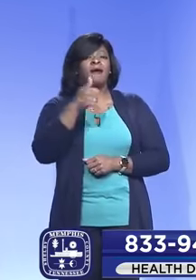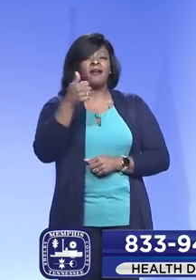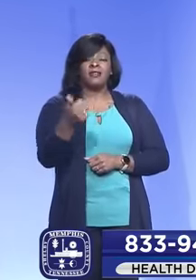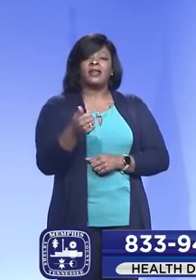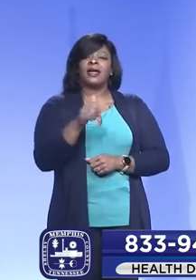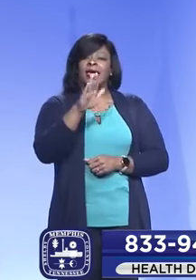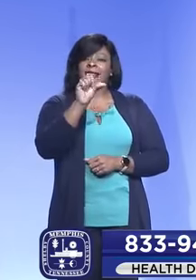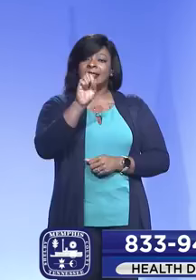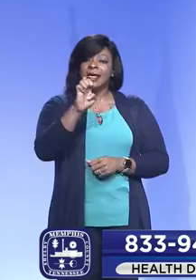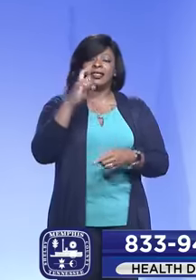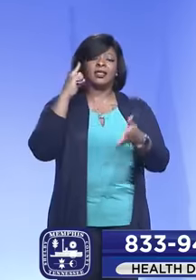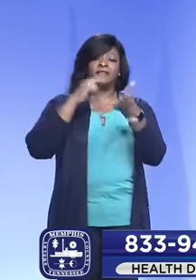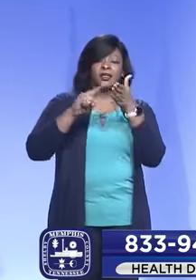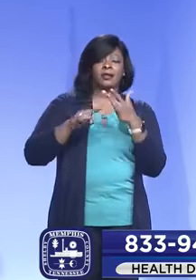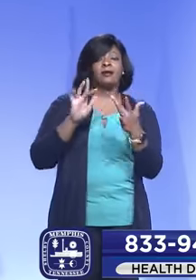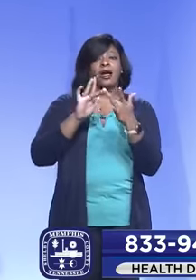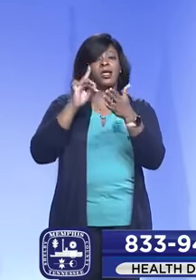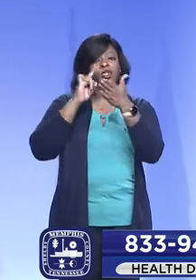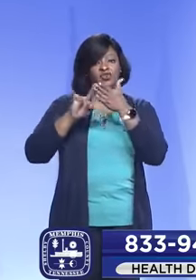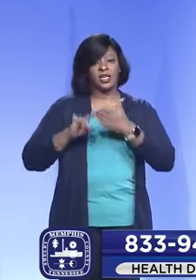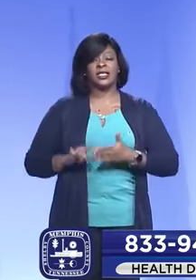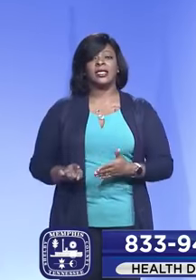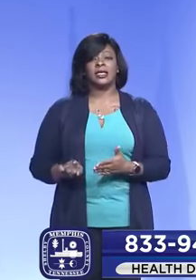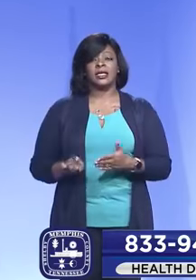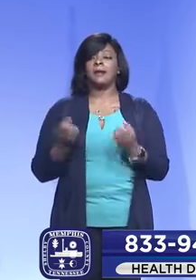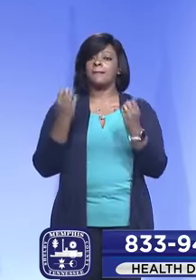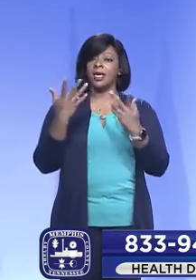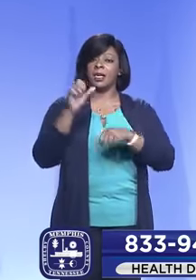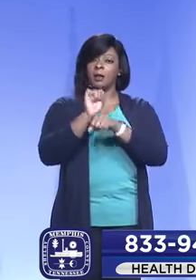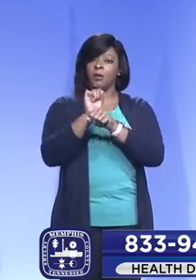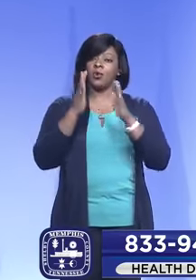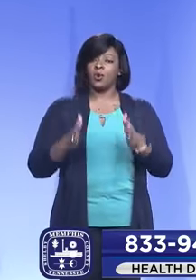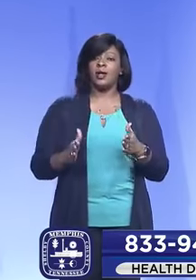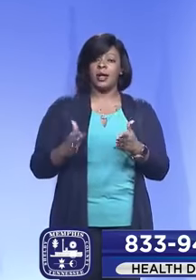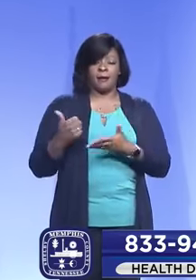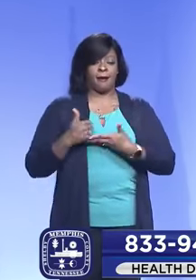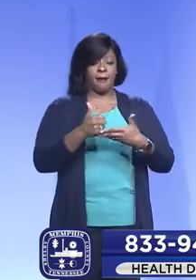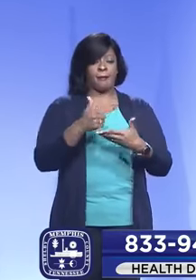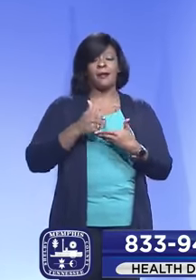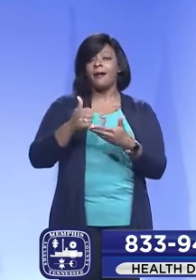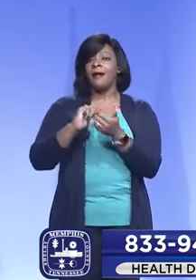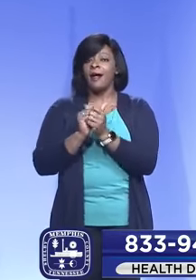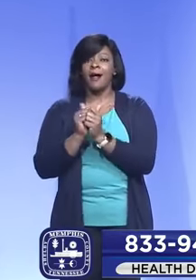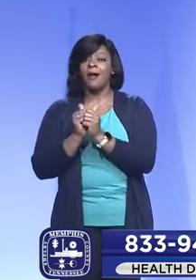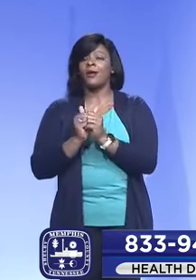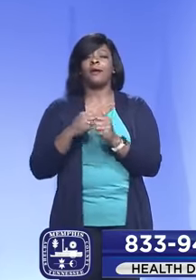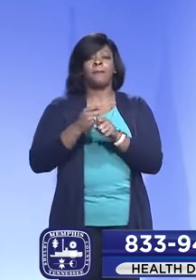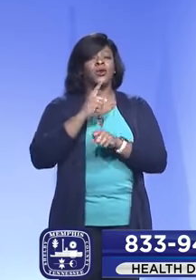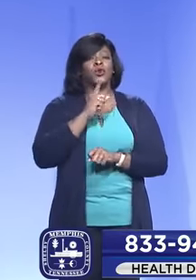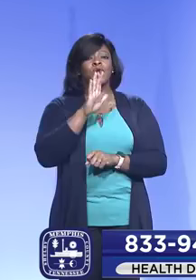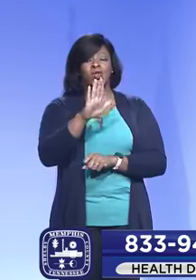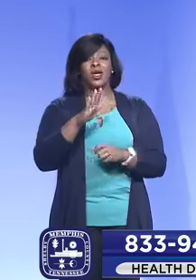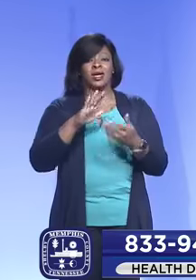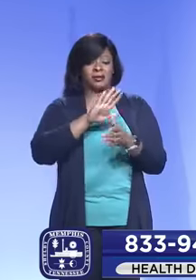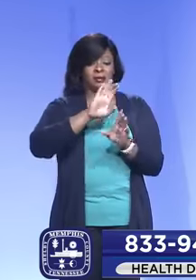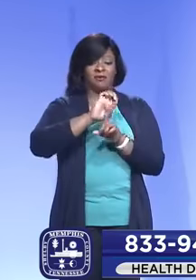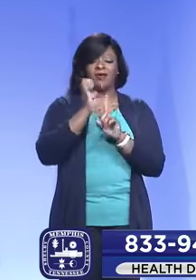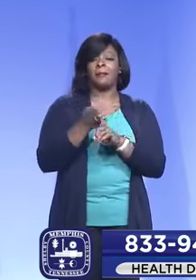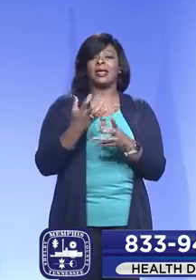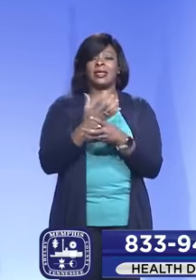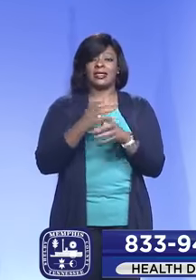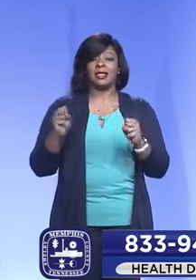case investigations and contact tracing. Many employers are helping out by assuring that they keep a safe and healthy